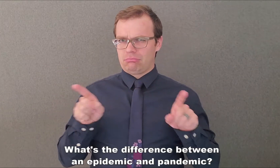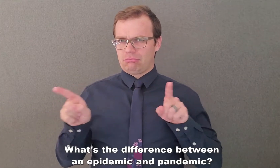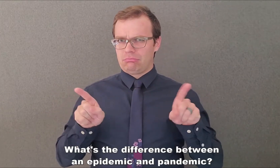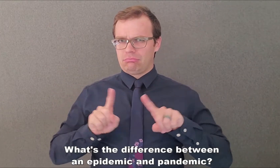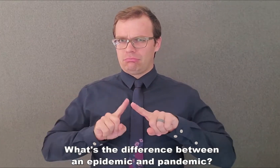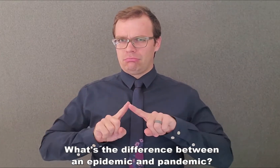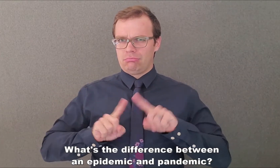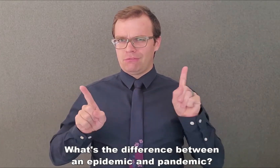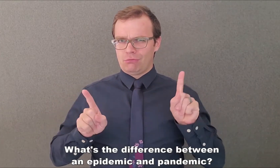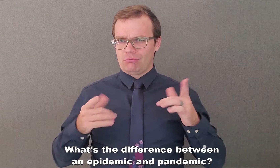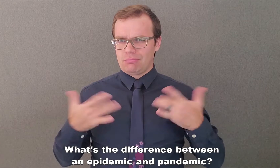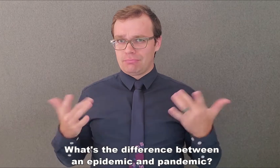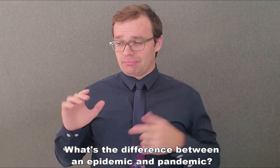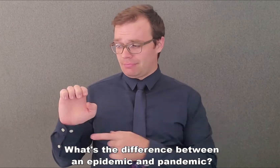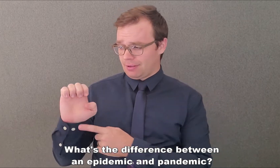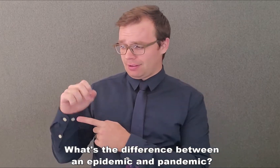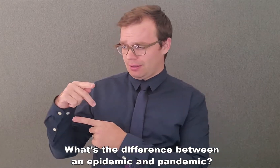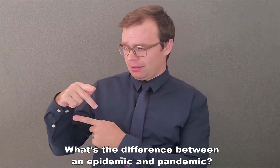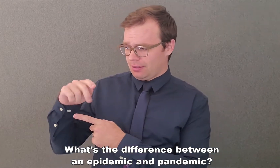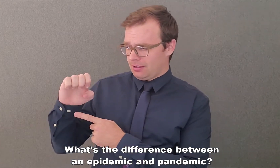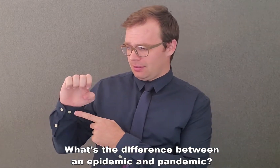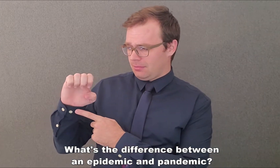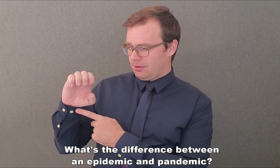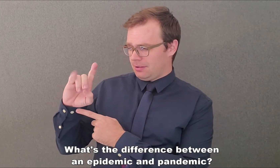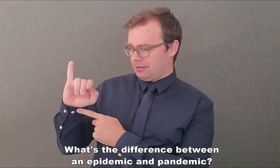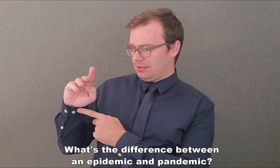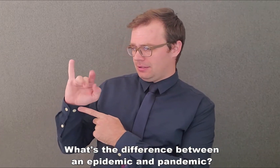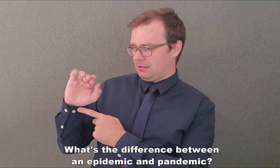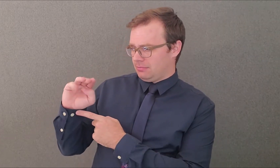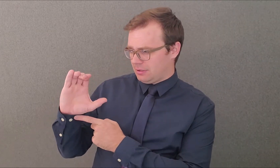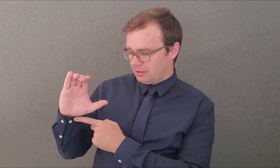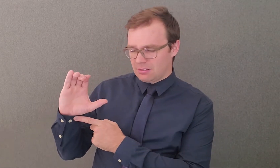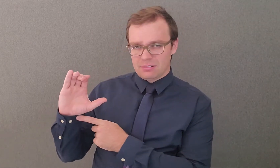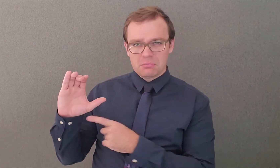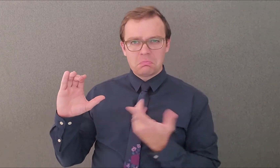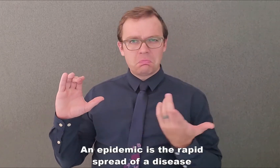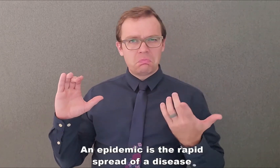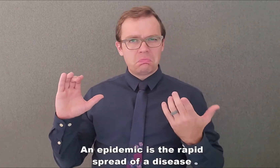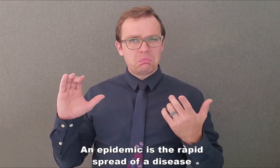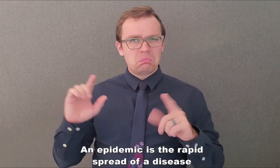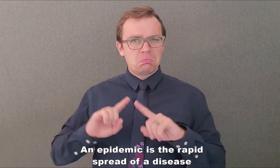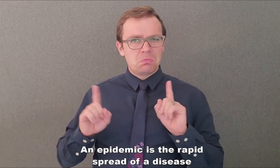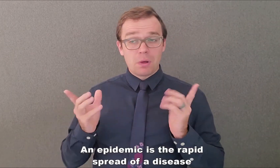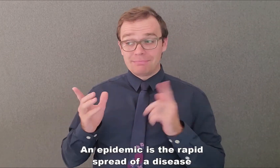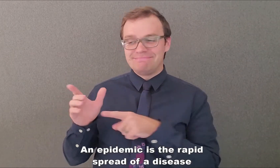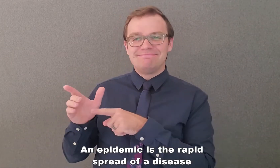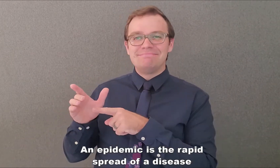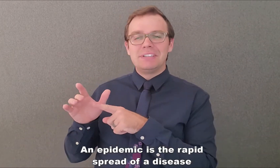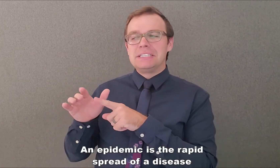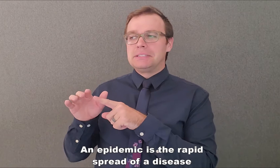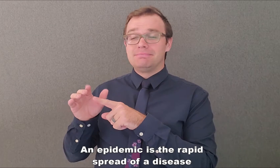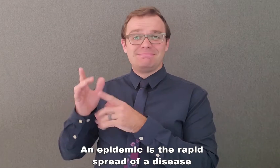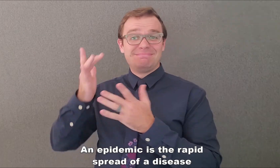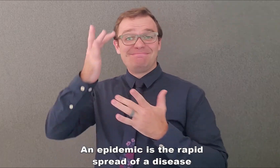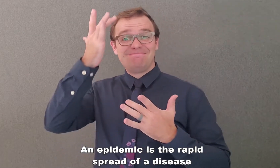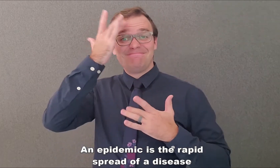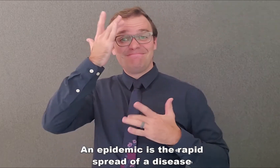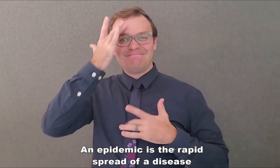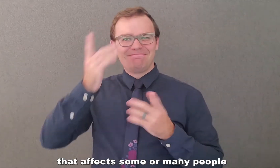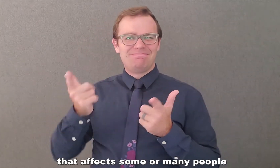What's the difference between an epidemic and pandemic? An epidemic is the rapid spread of a disease that